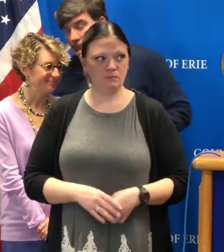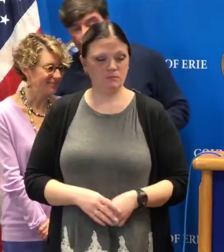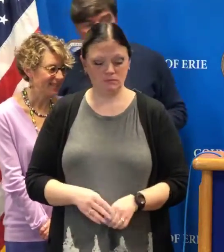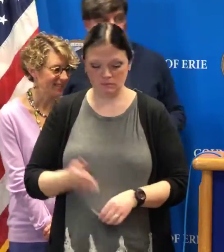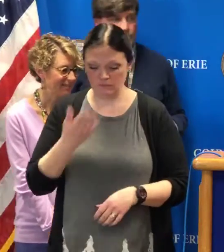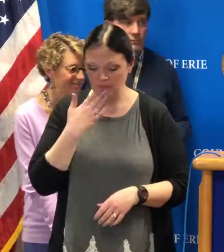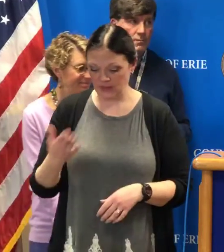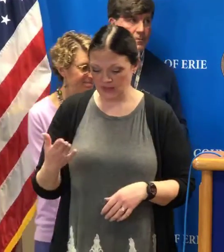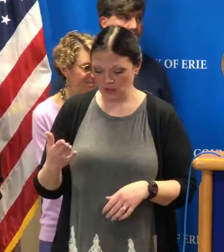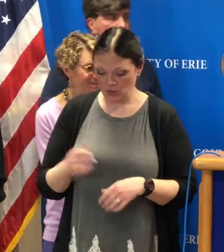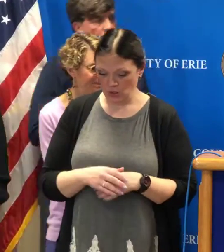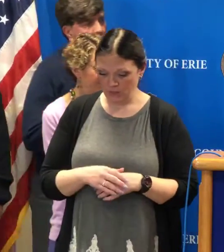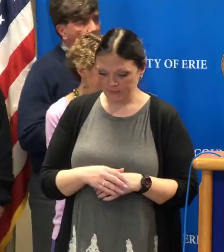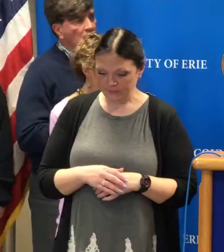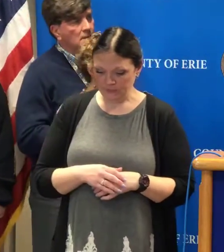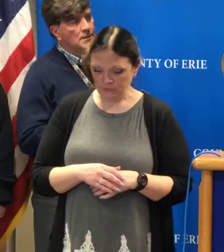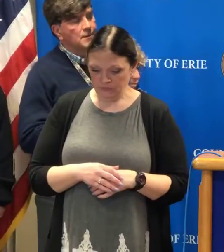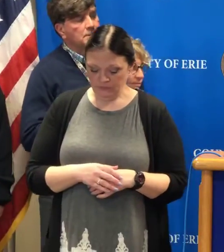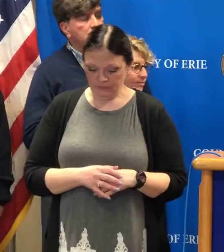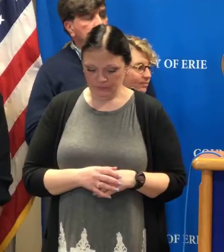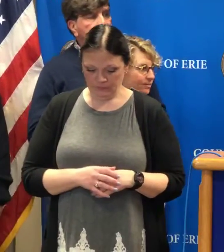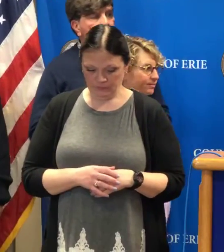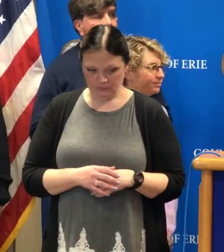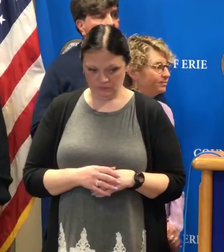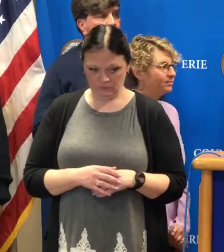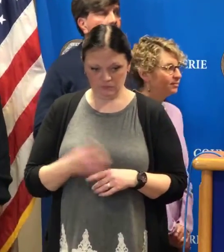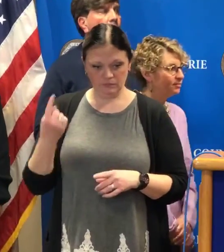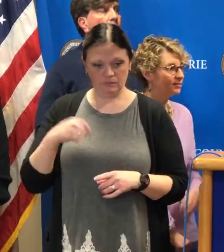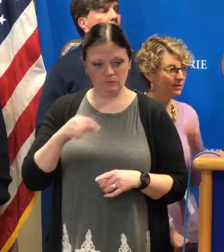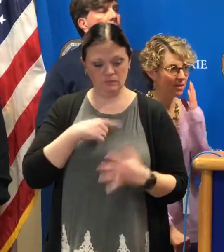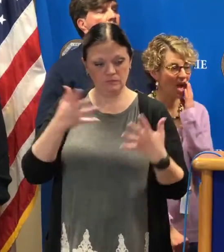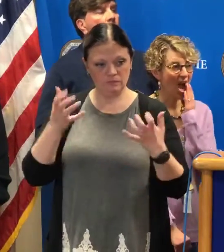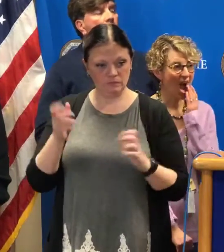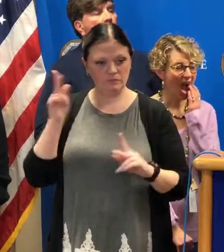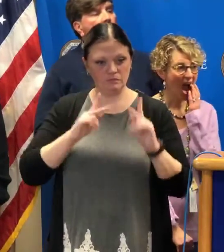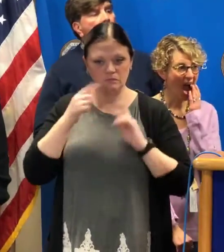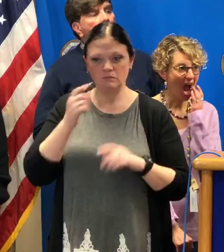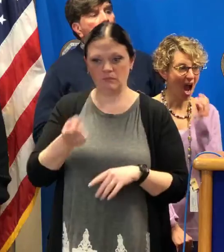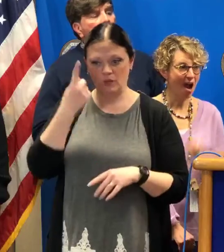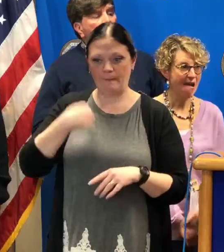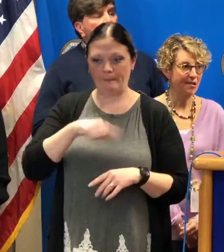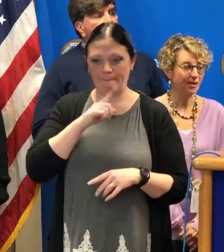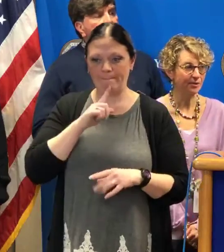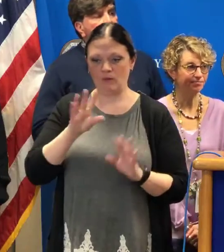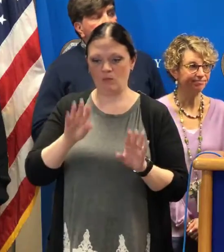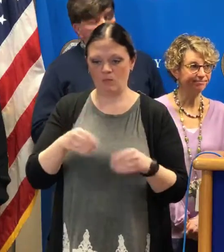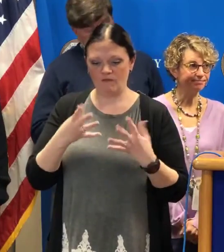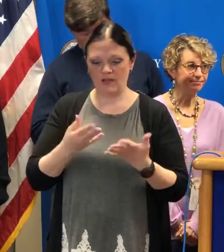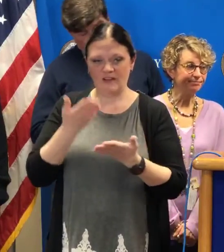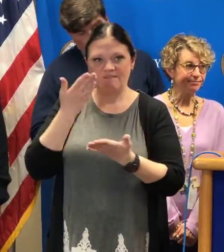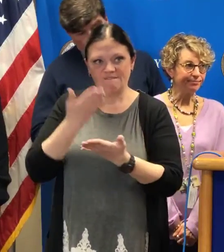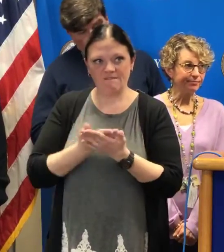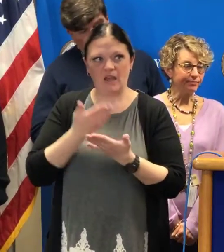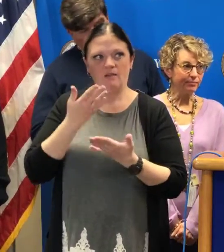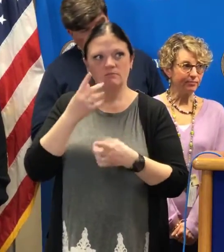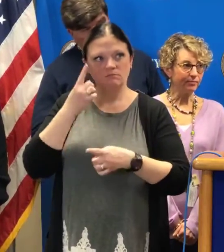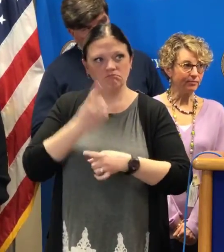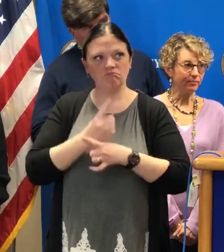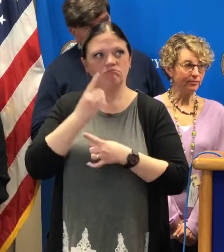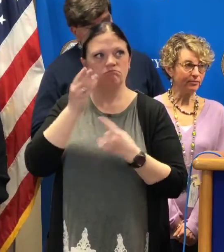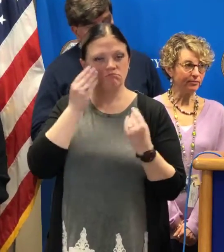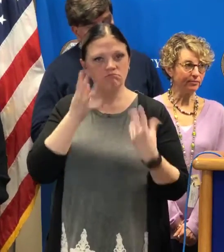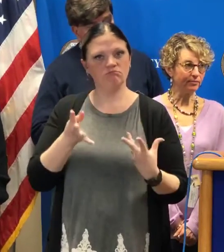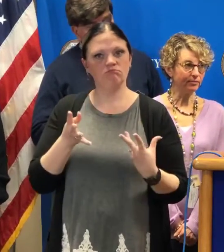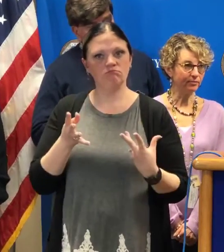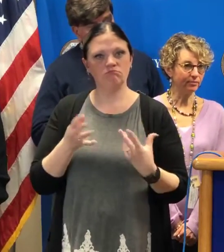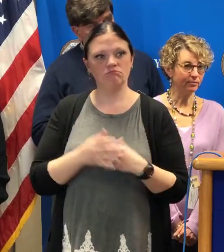Thank you, Commissioner. As was noted, we want people to understand we're providing factual, accurate information.